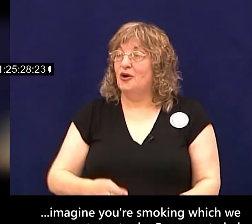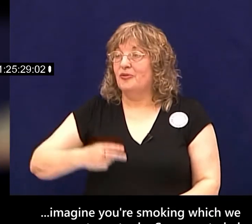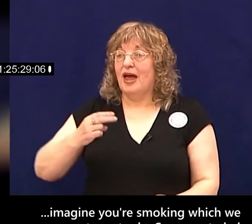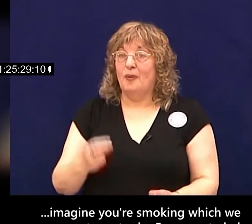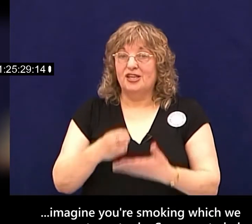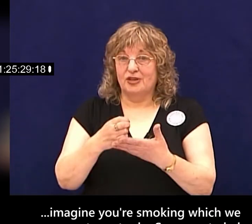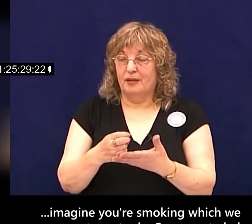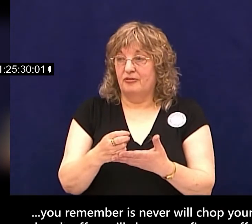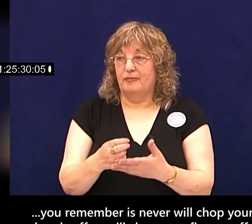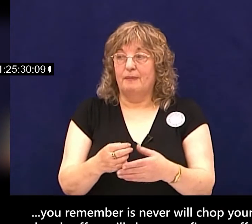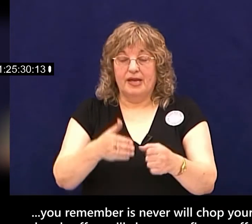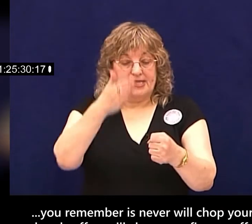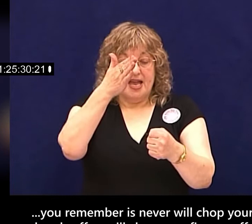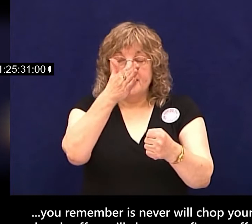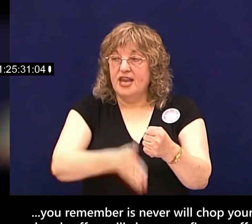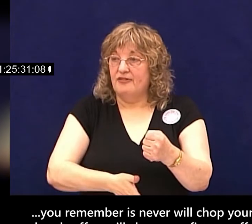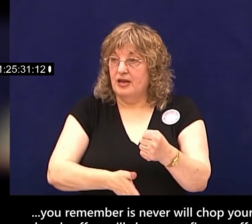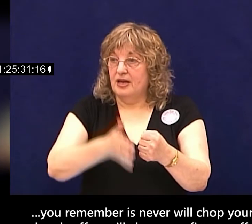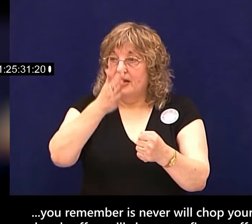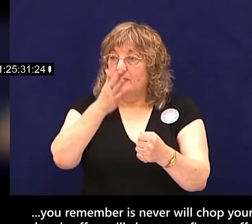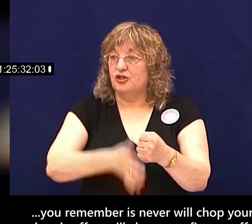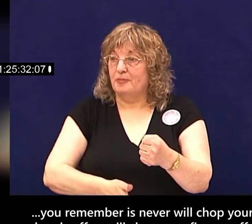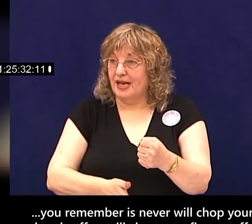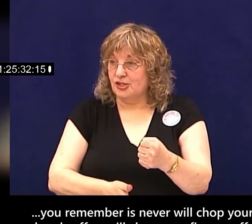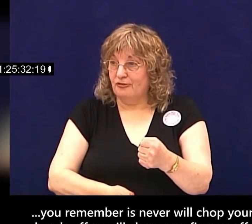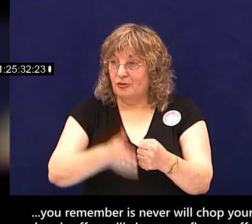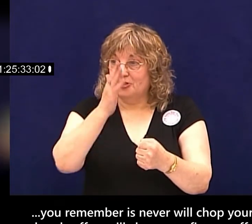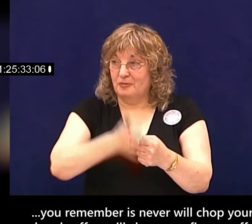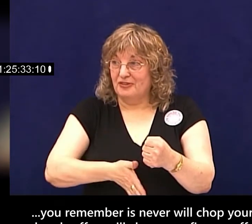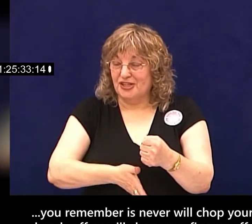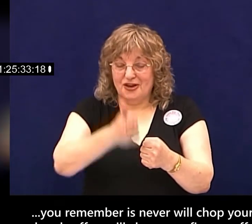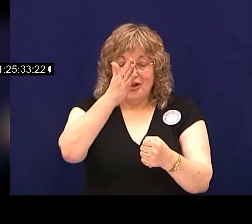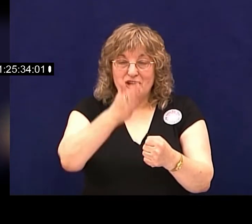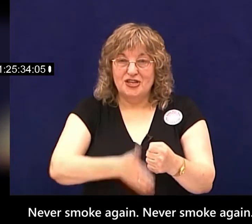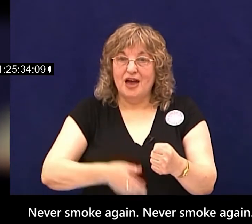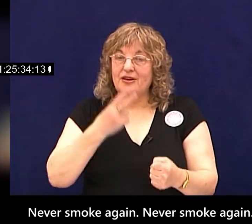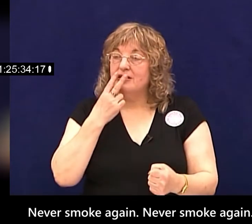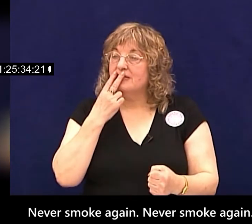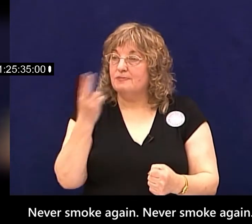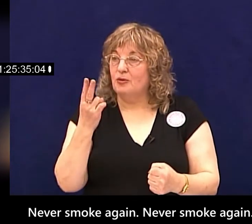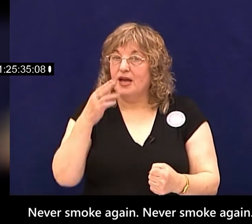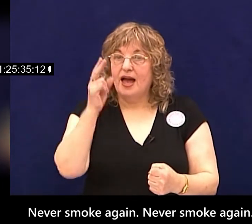So a way to help you remember is never, we'll chop your hands off or we'll chop your fingers off, never smoke